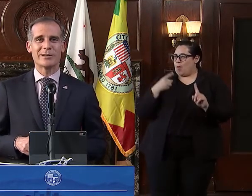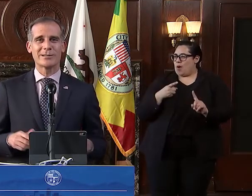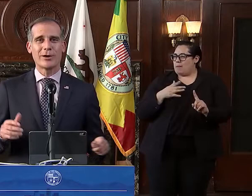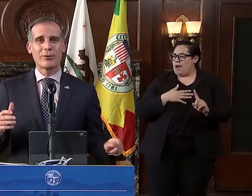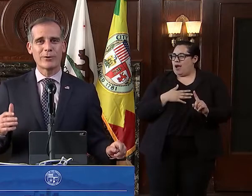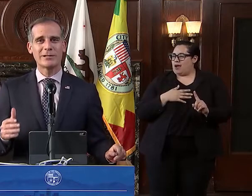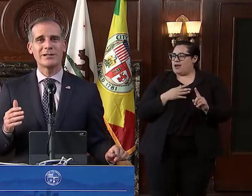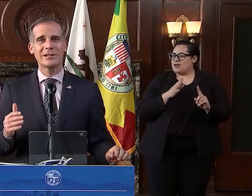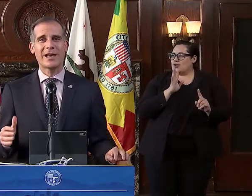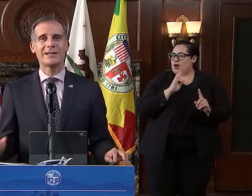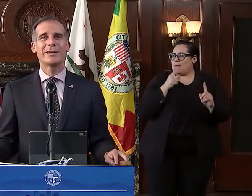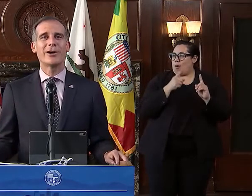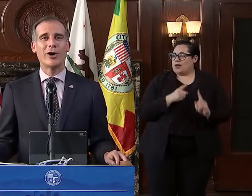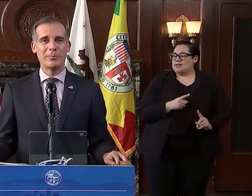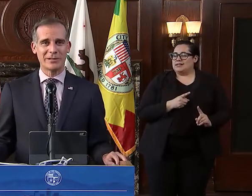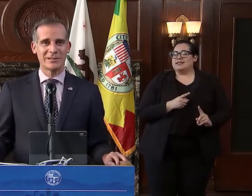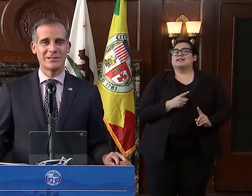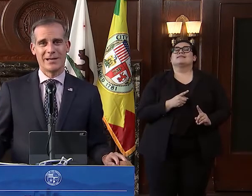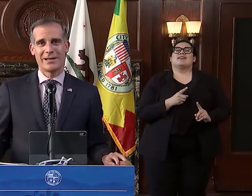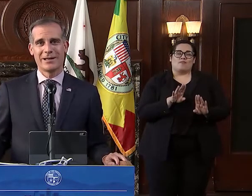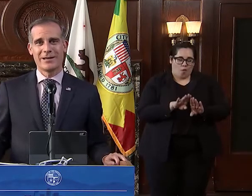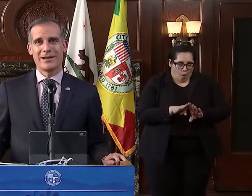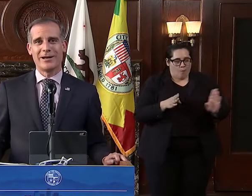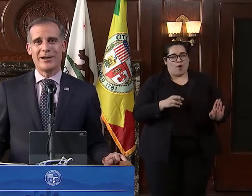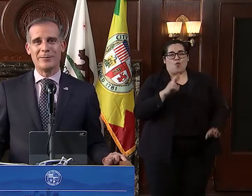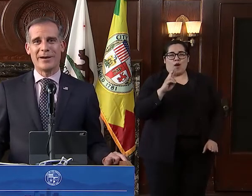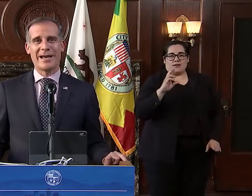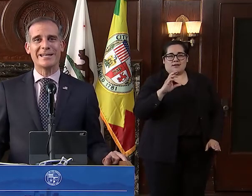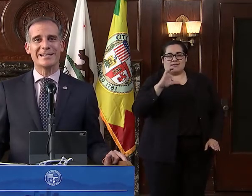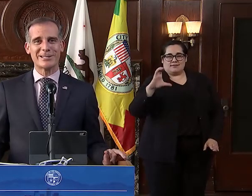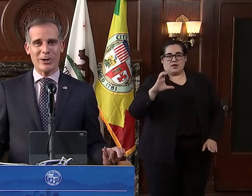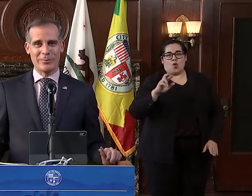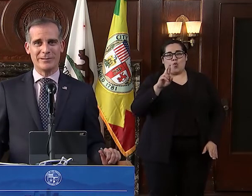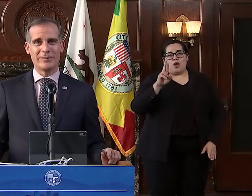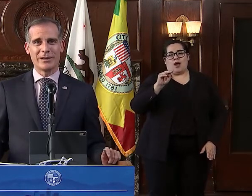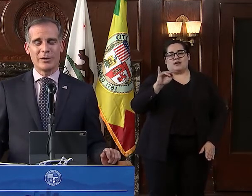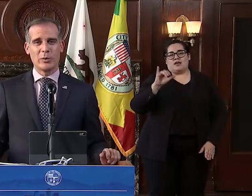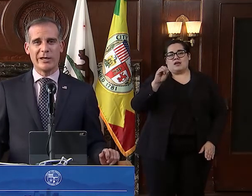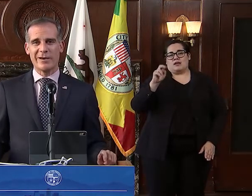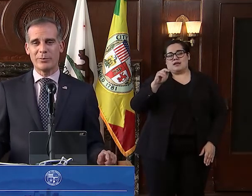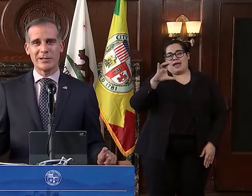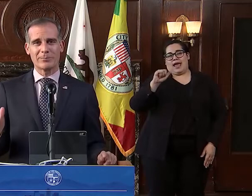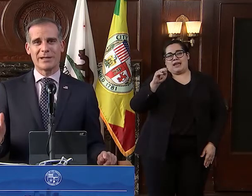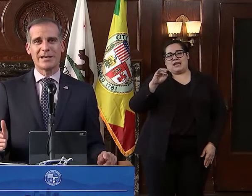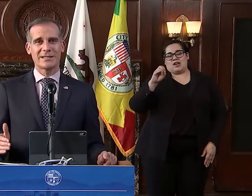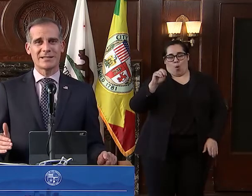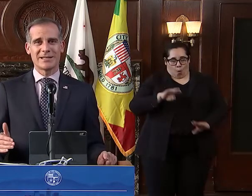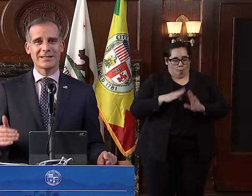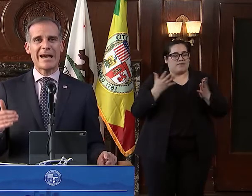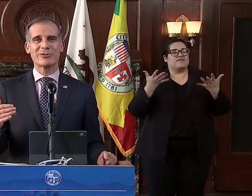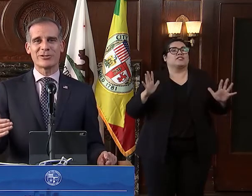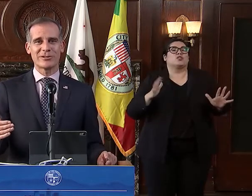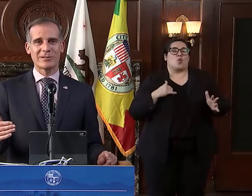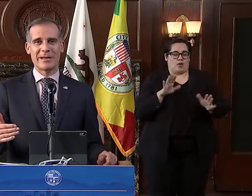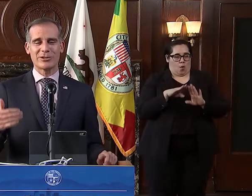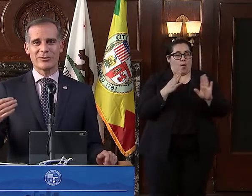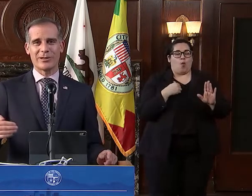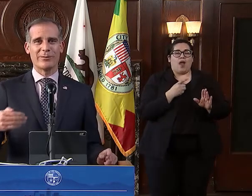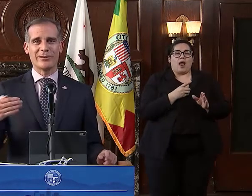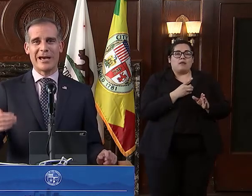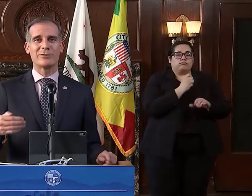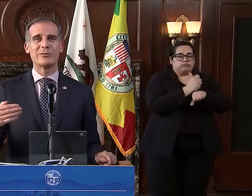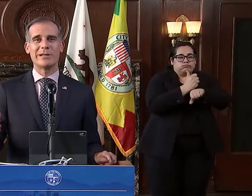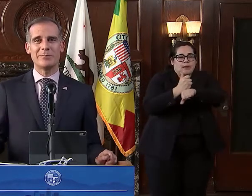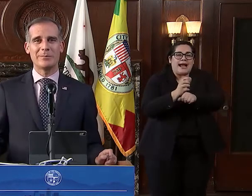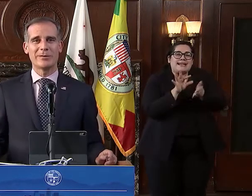talking points. Runyon Canyon opened today, and it is open. We have put in place counters to make sure